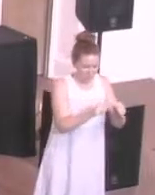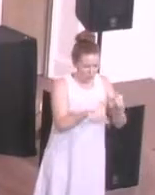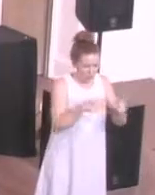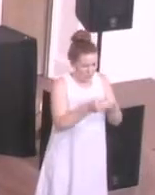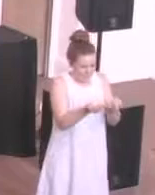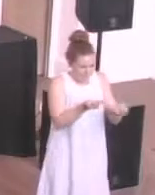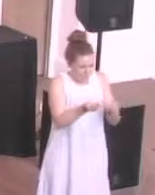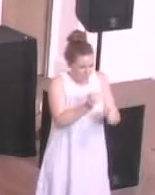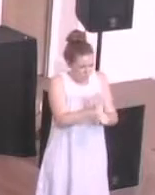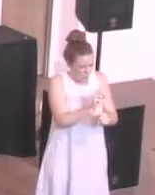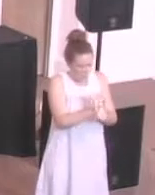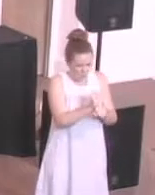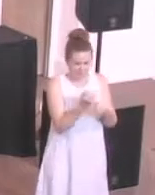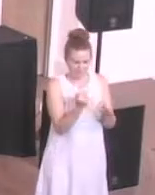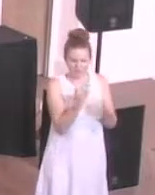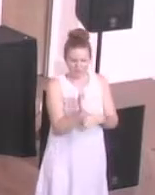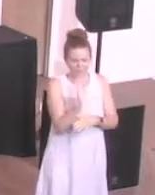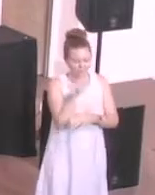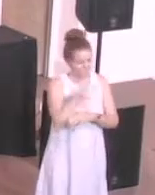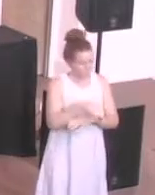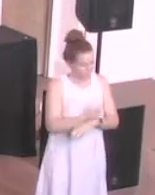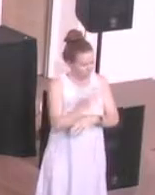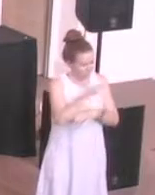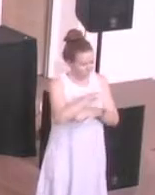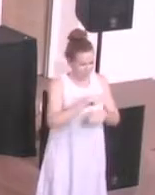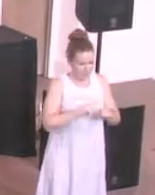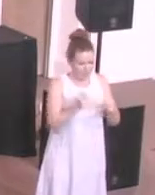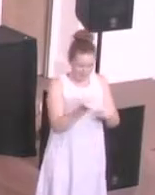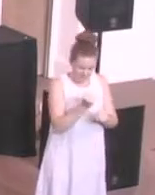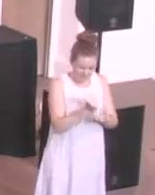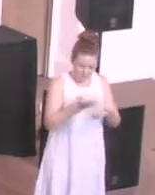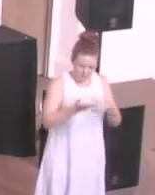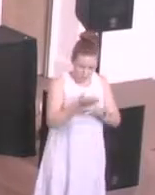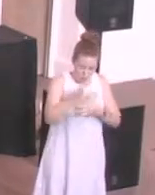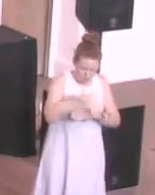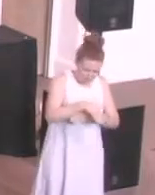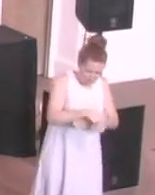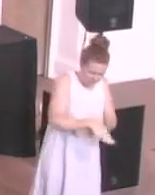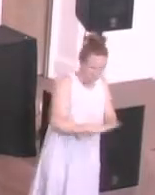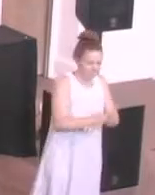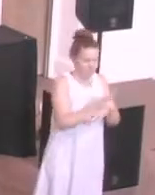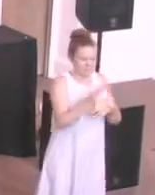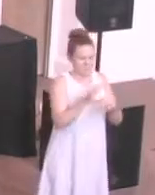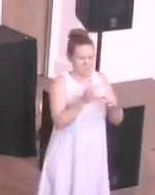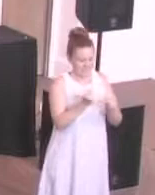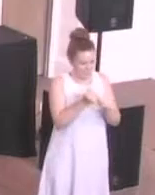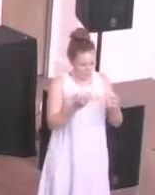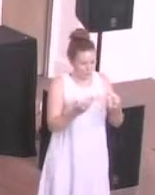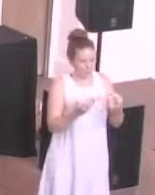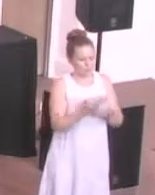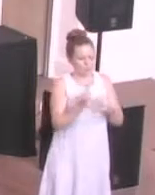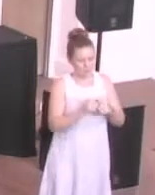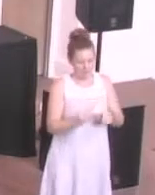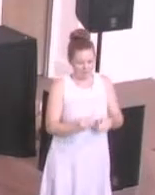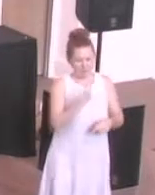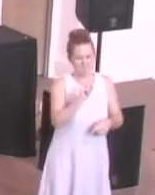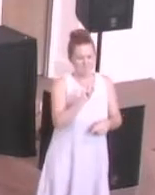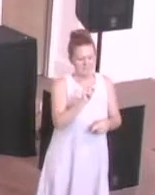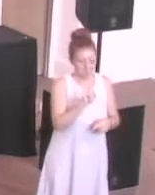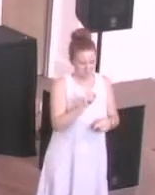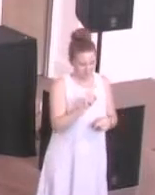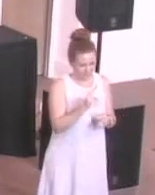ministry work, ups and downs, and you just got to fight through the downs and work through to the ups. So we're doing